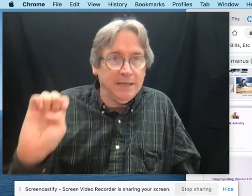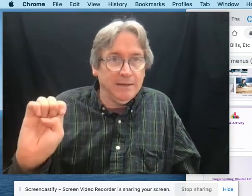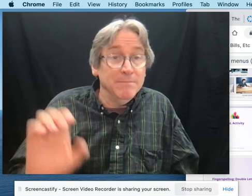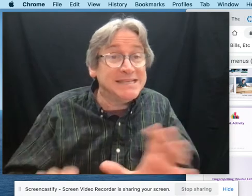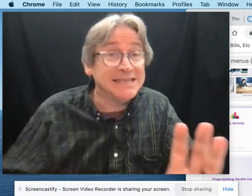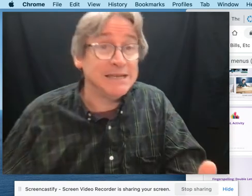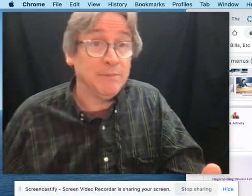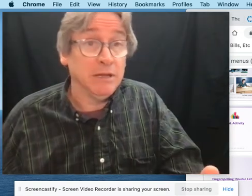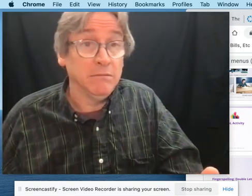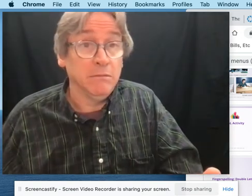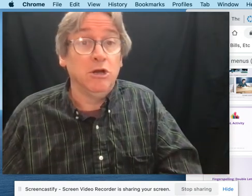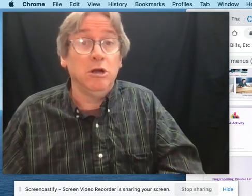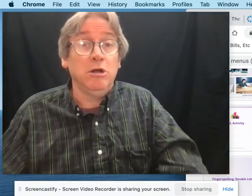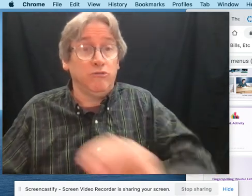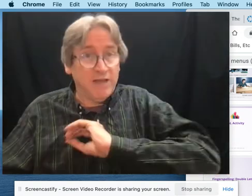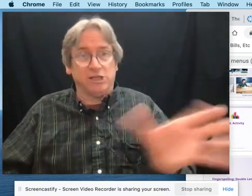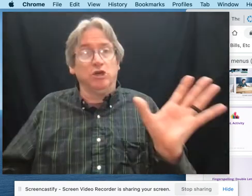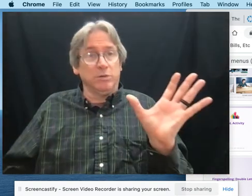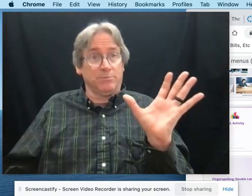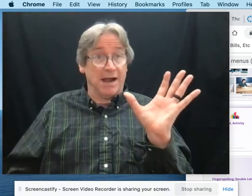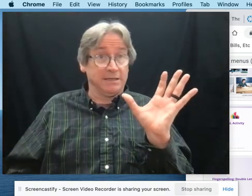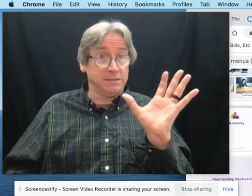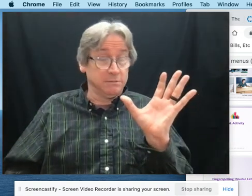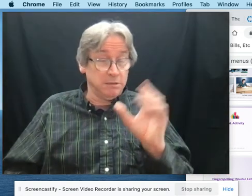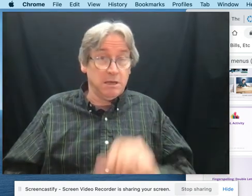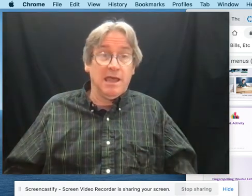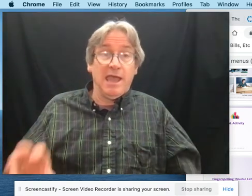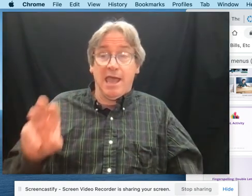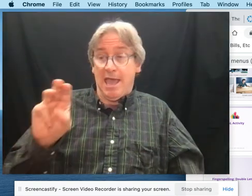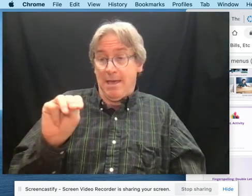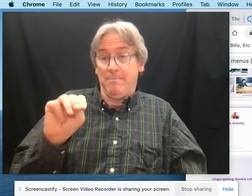B, Mississippi. That's a good one to practice.